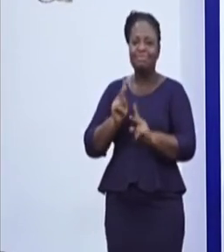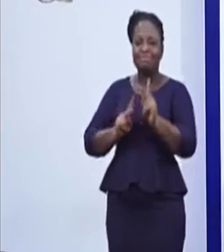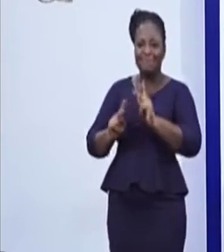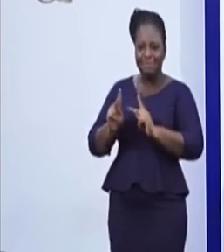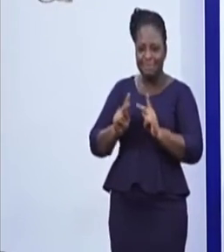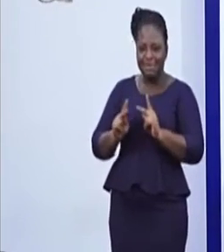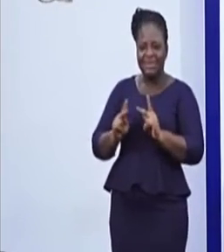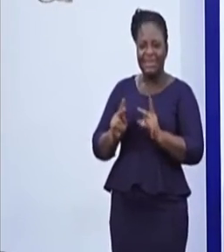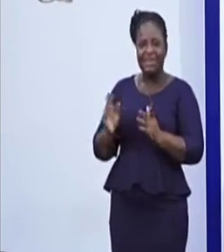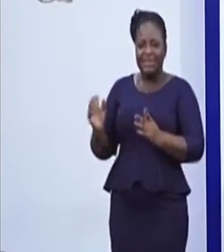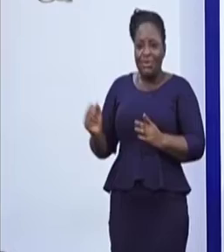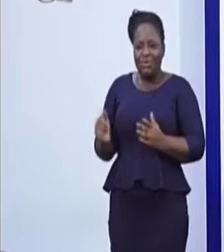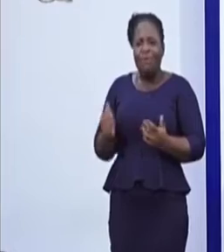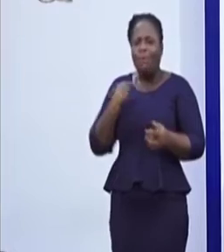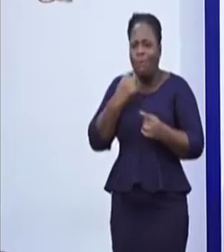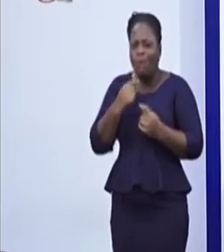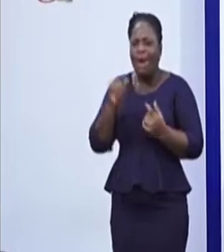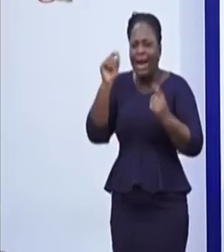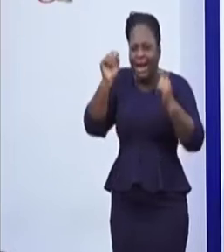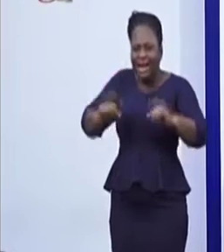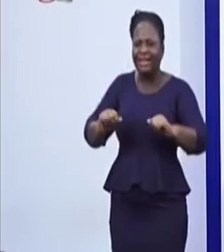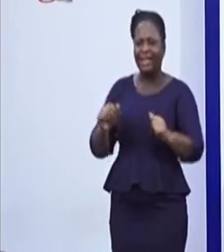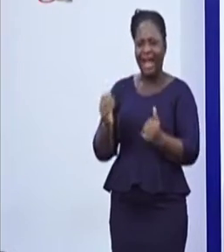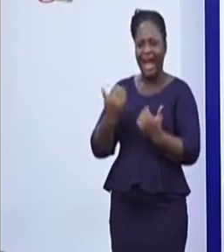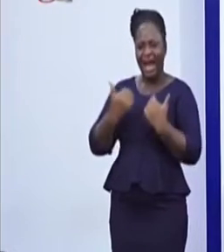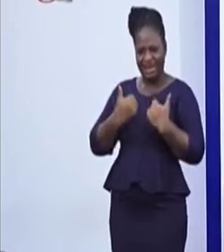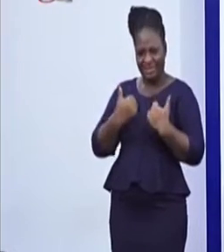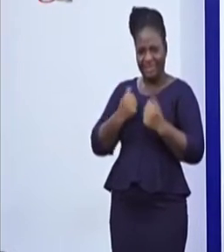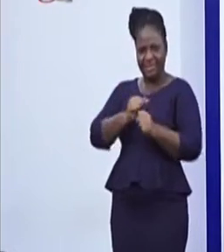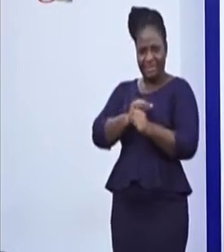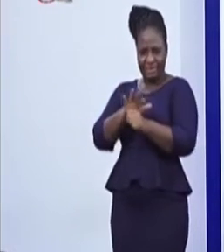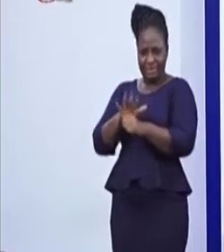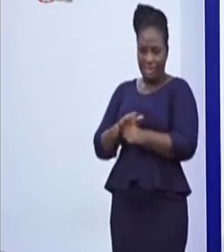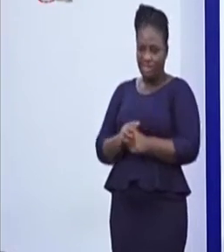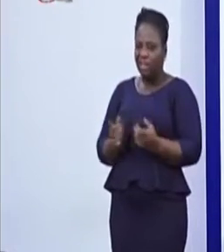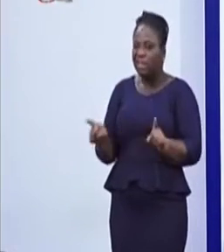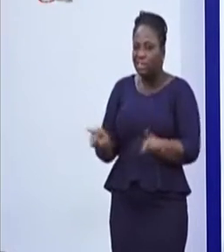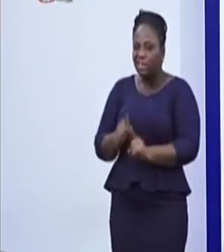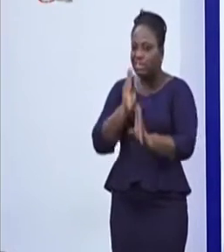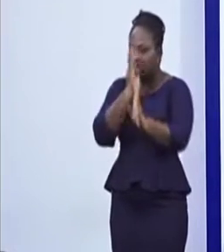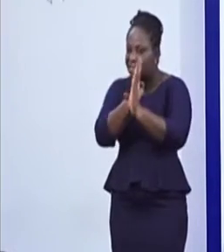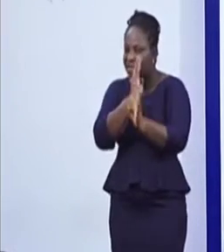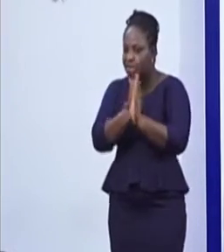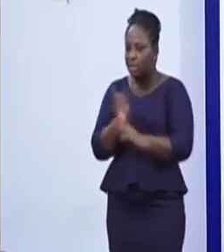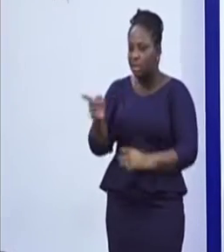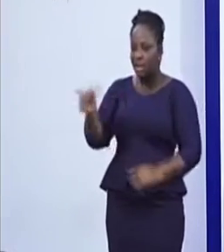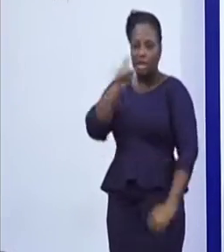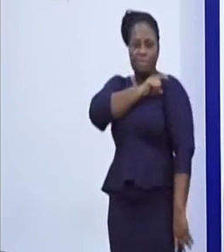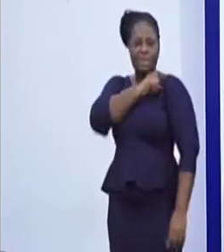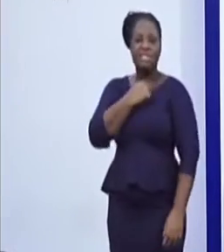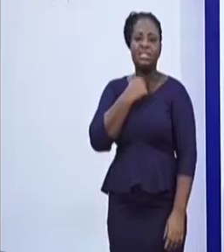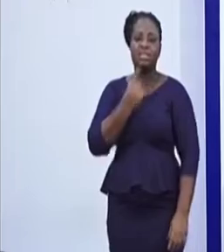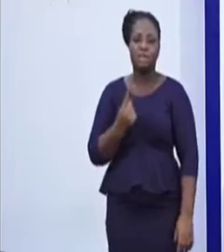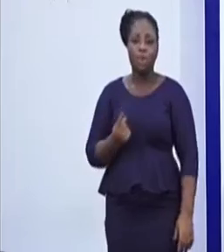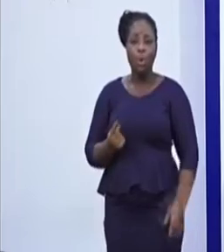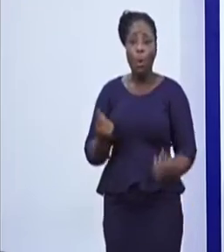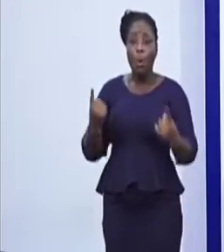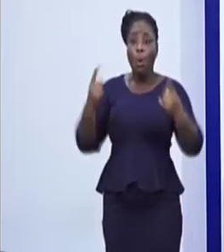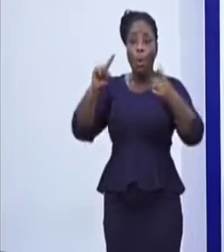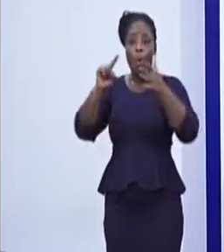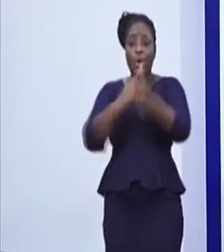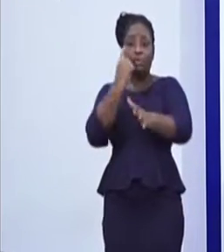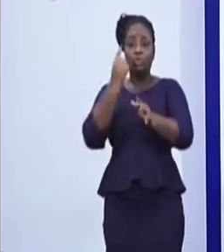are presumptive to have the disease rather than suspect, because the police officer just spoke. Once we use the